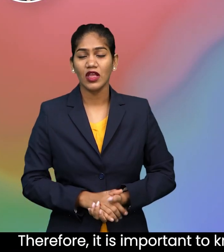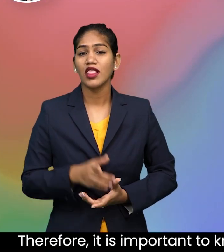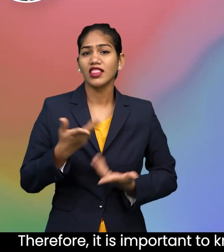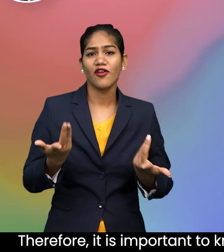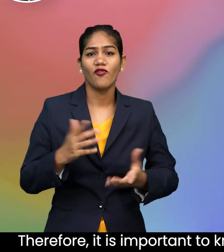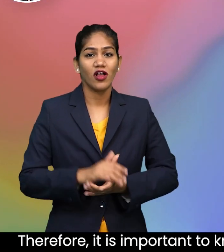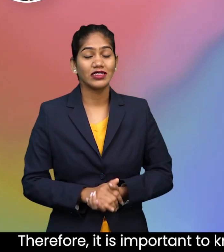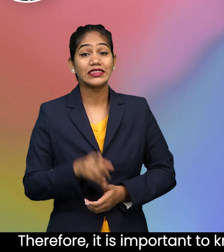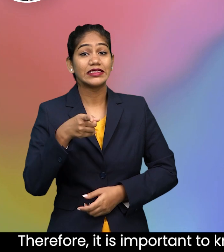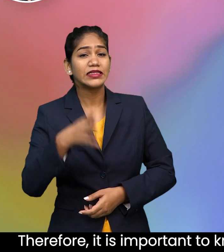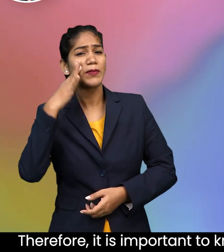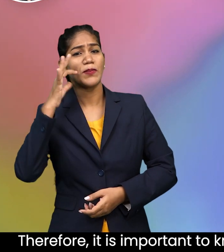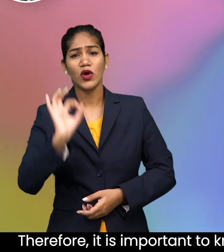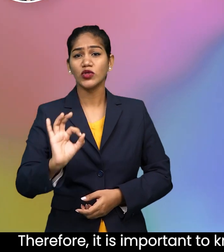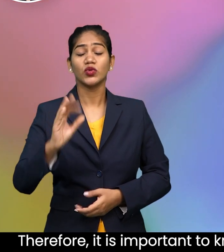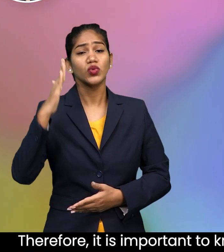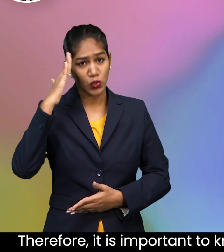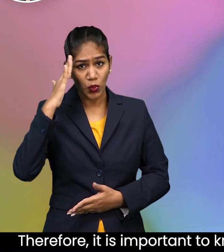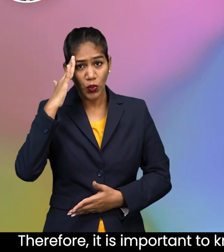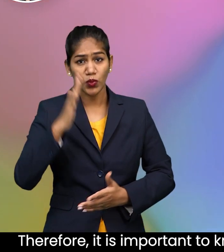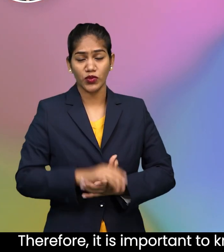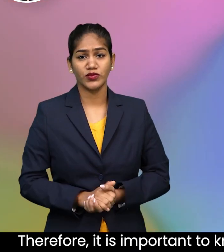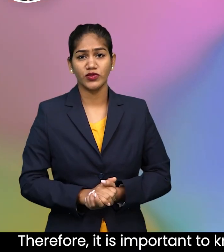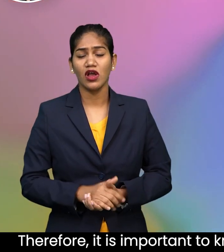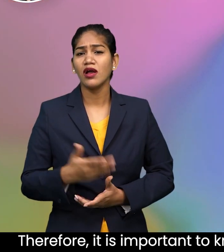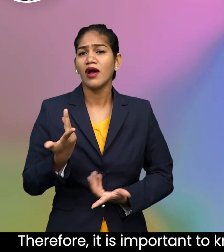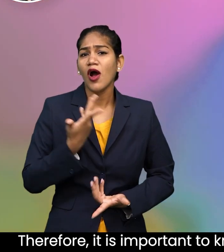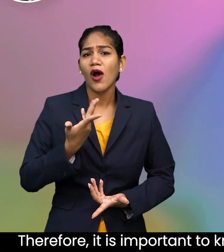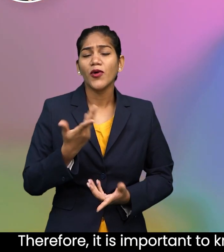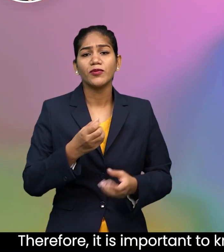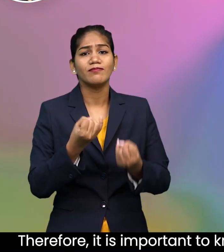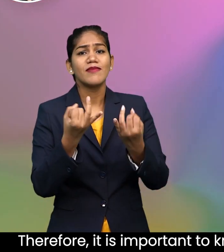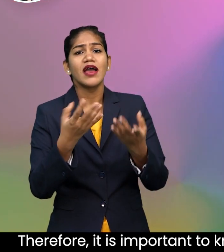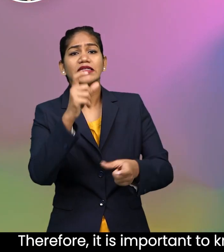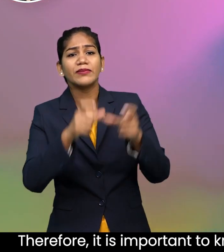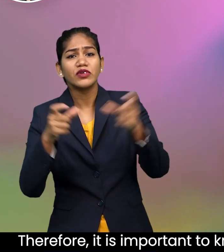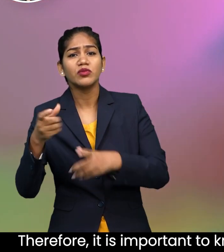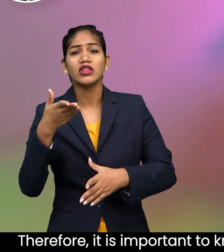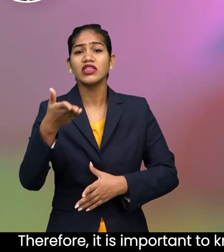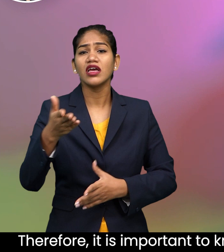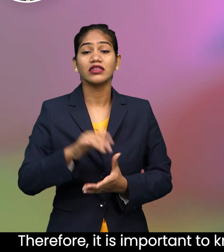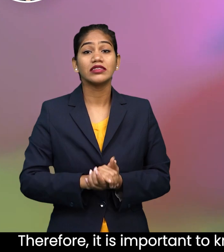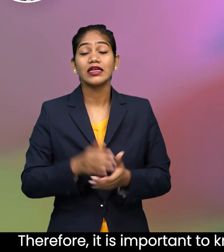Therefore, it is important to know how many people there are in a